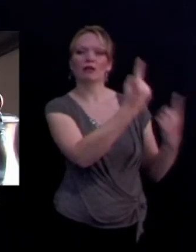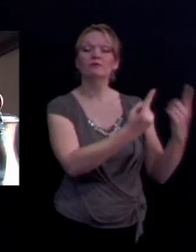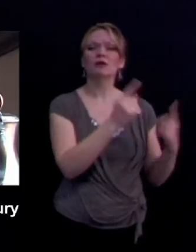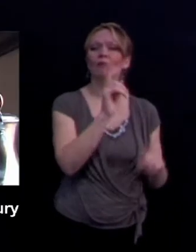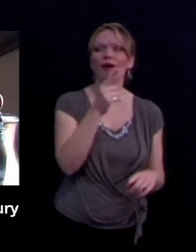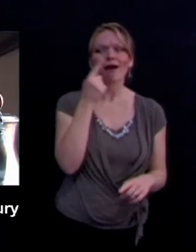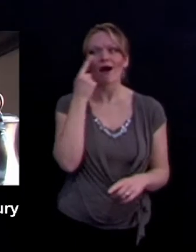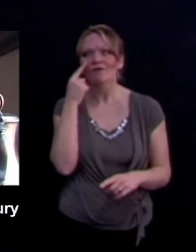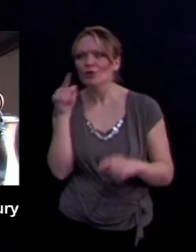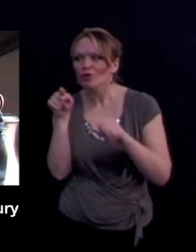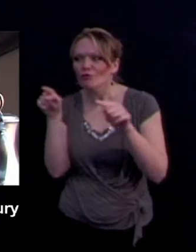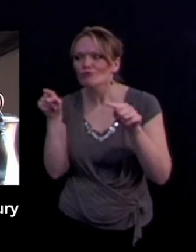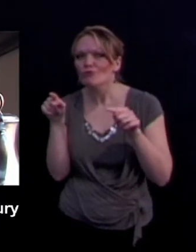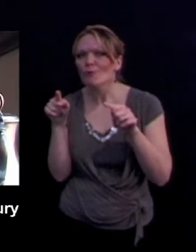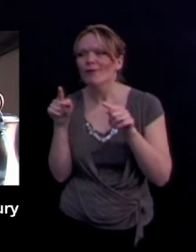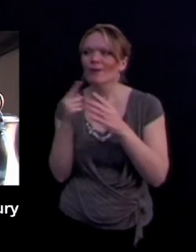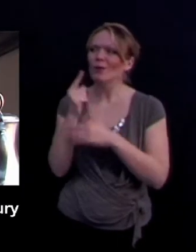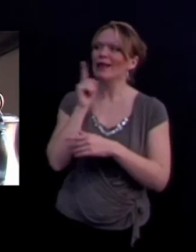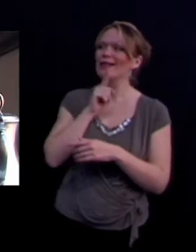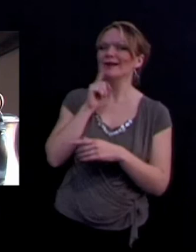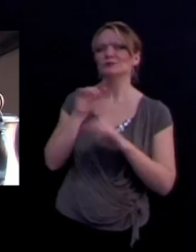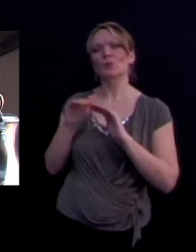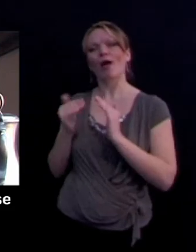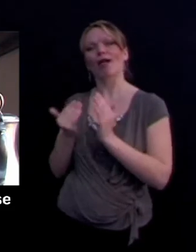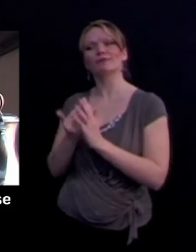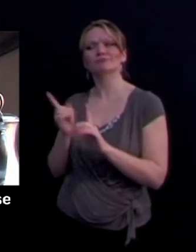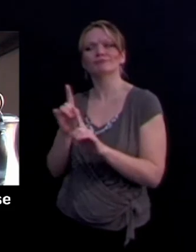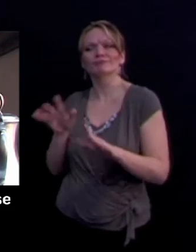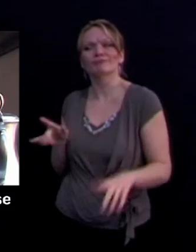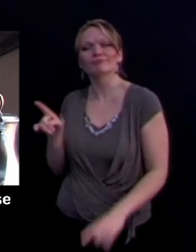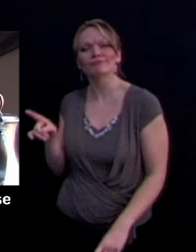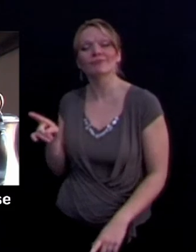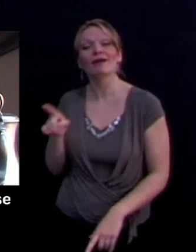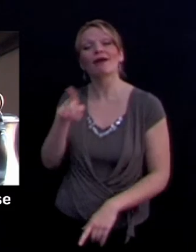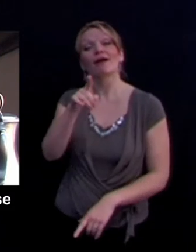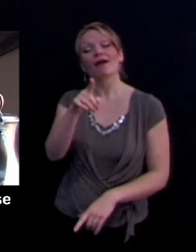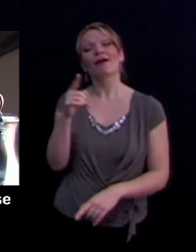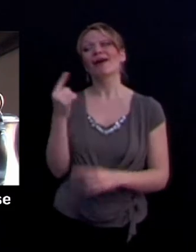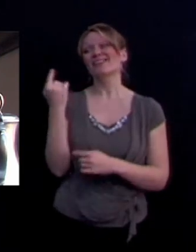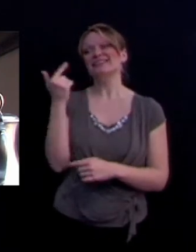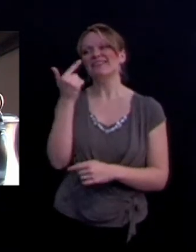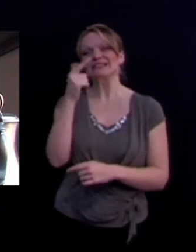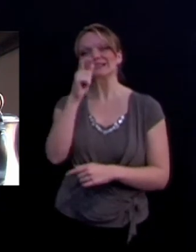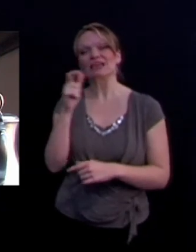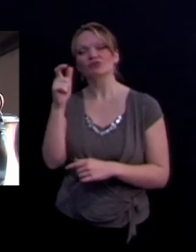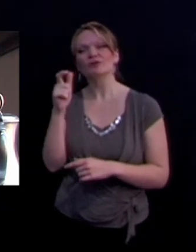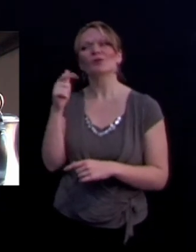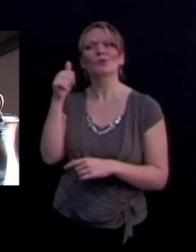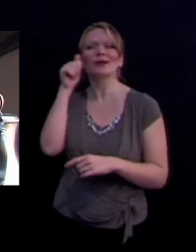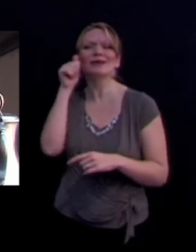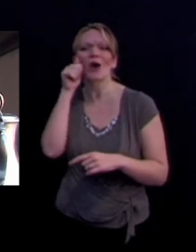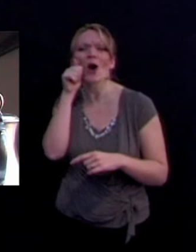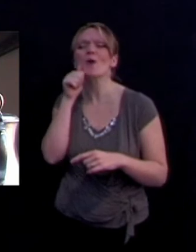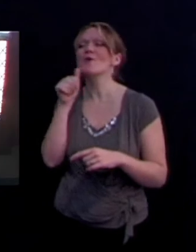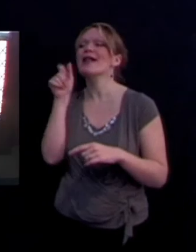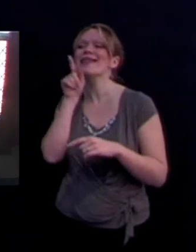into the woman's world in the 17th century. We can be sure that items like these would have been used by a lady such as Emma Payne